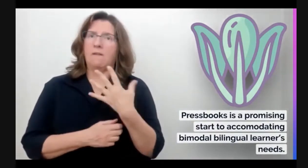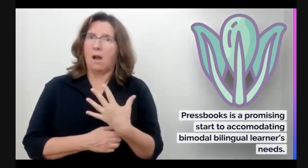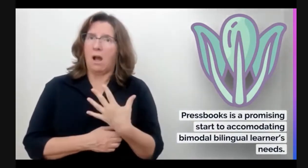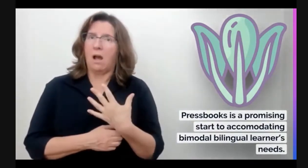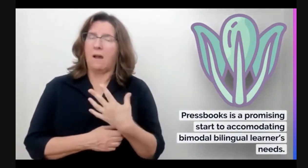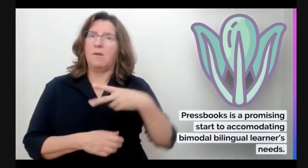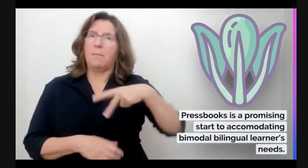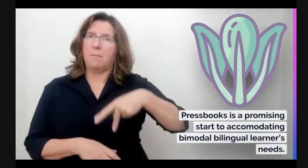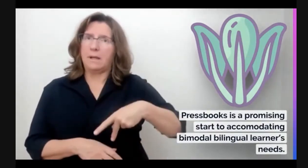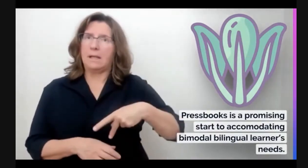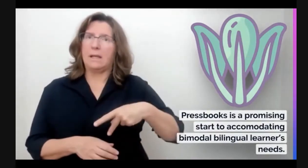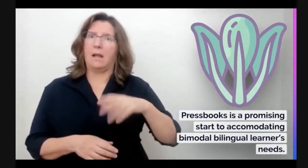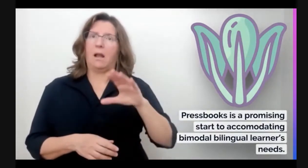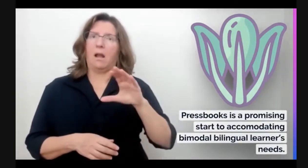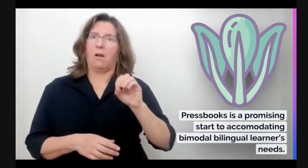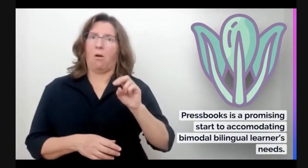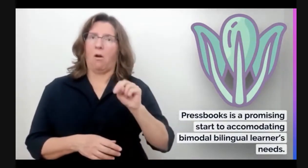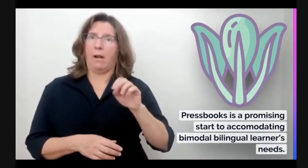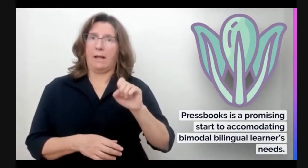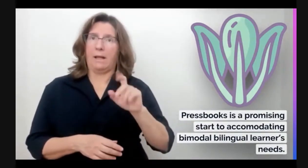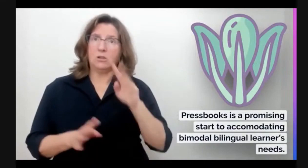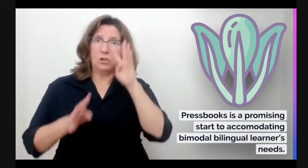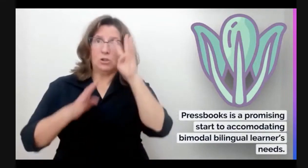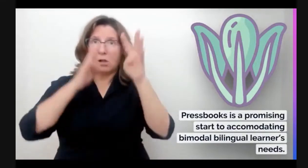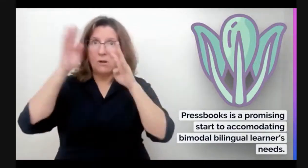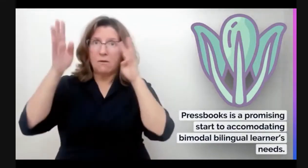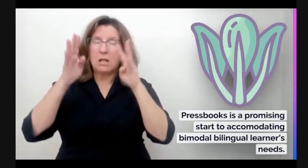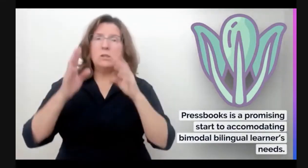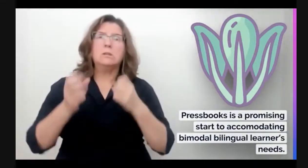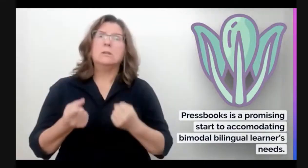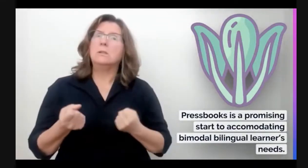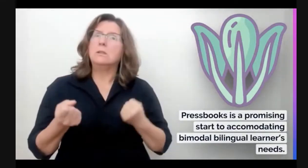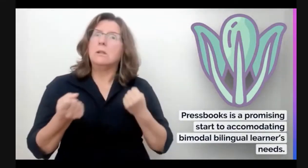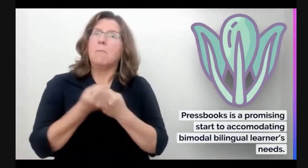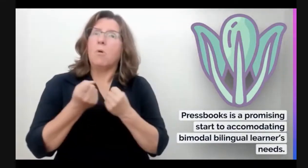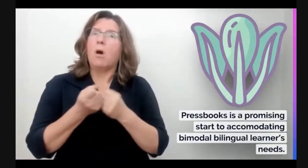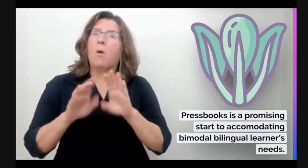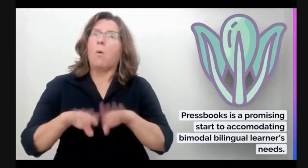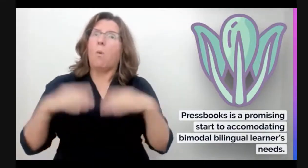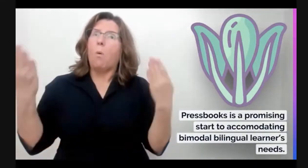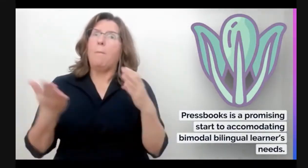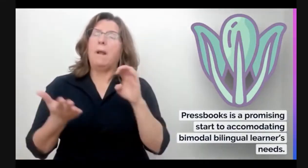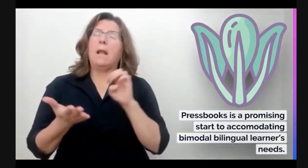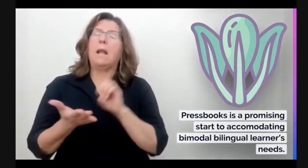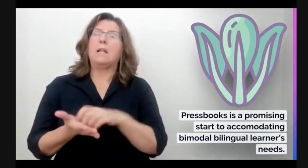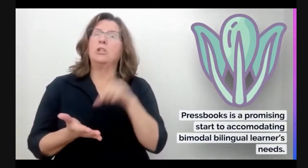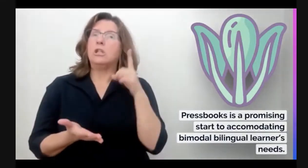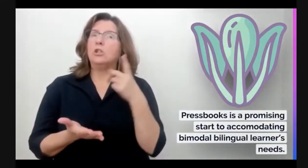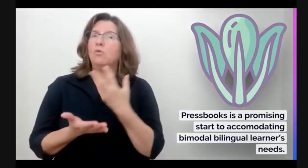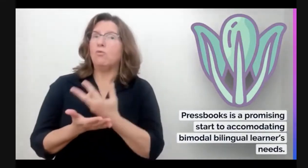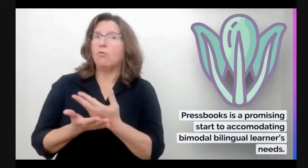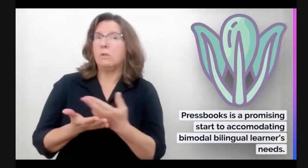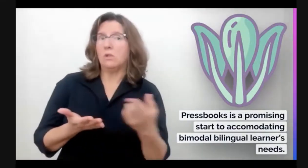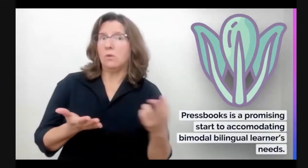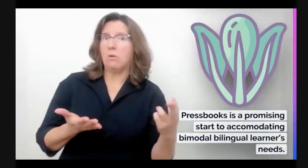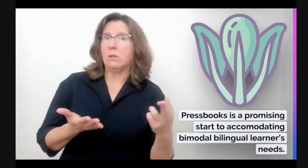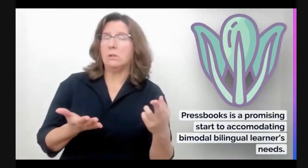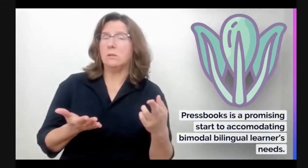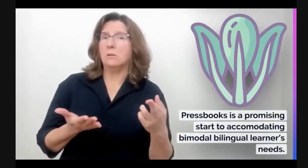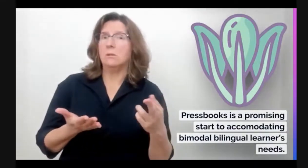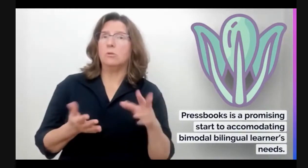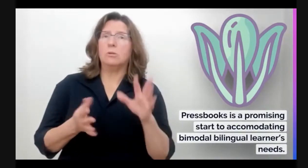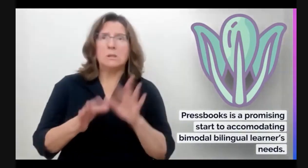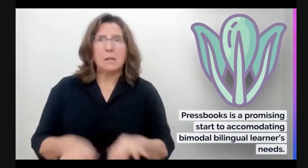because it supports H5P generated content. It supports open educational